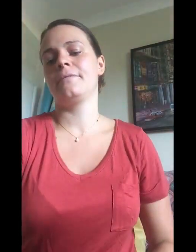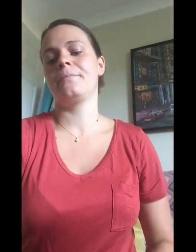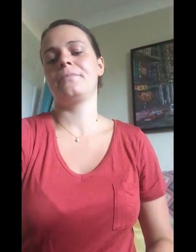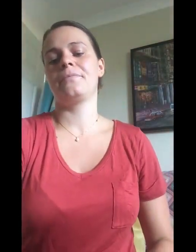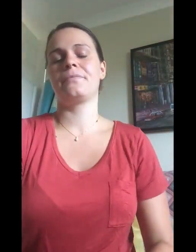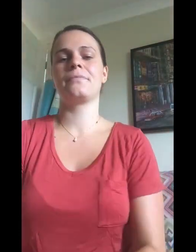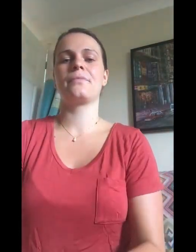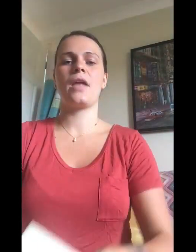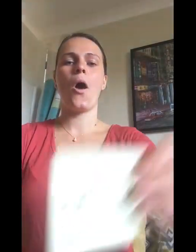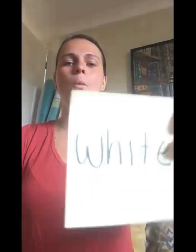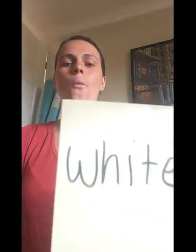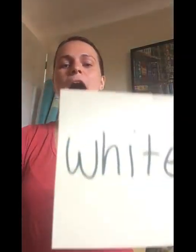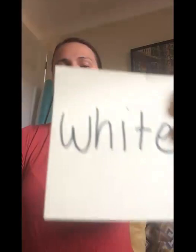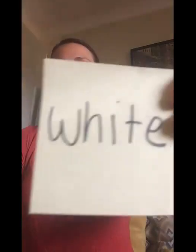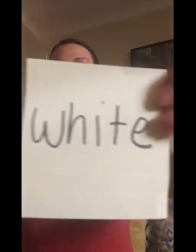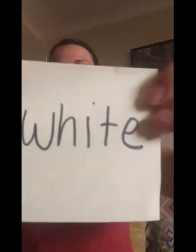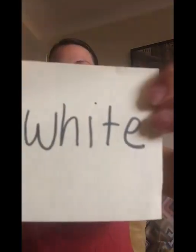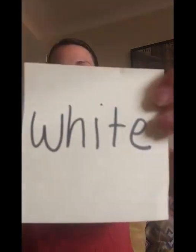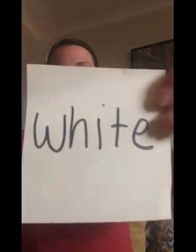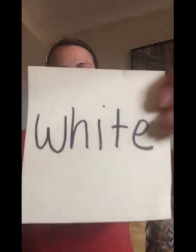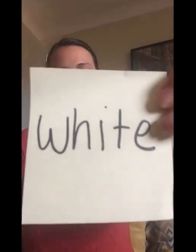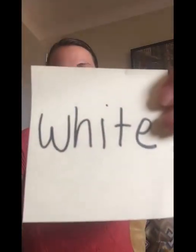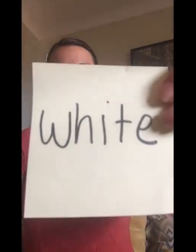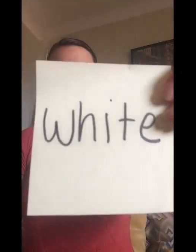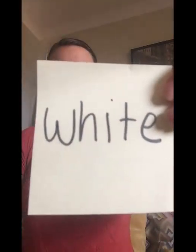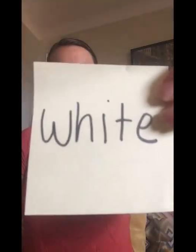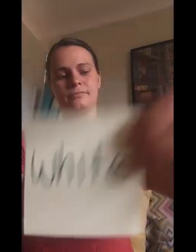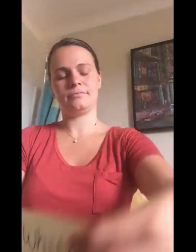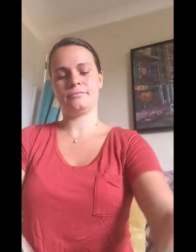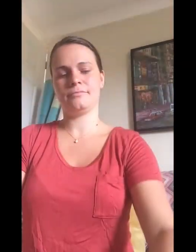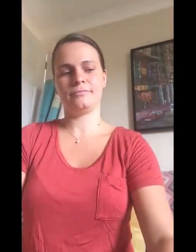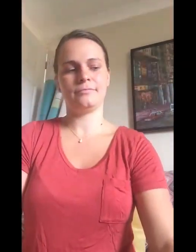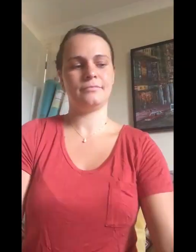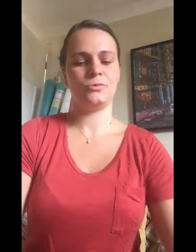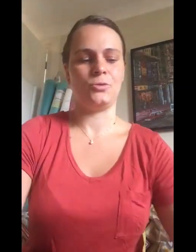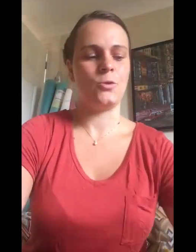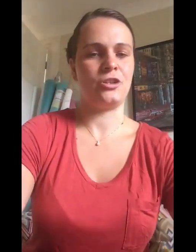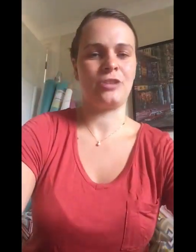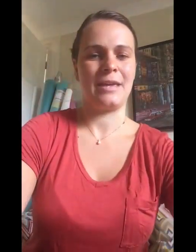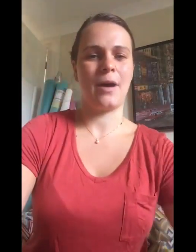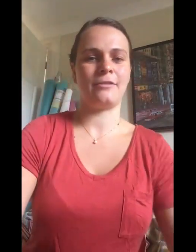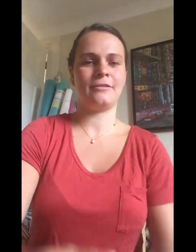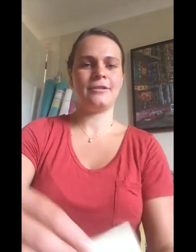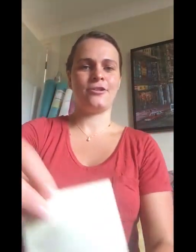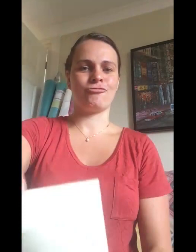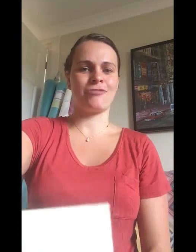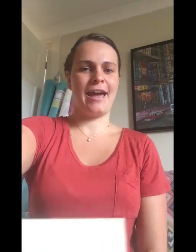White. or the tricky one, grey.